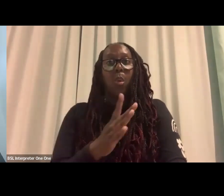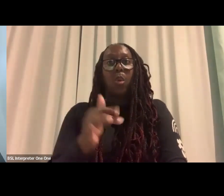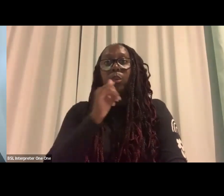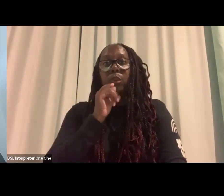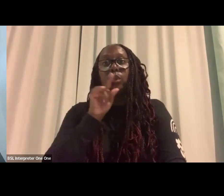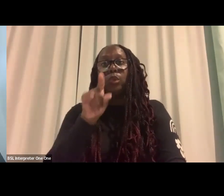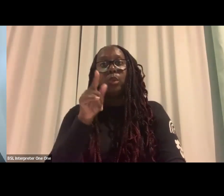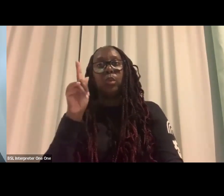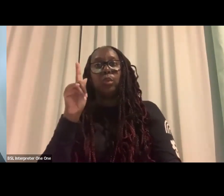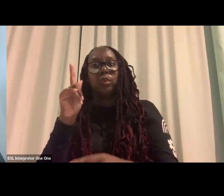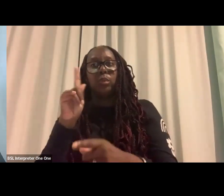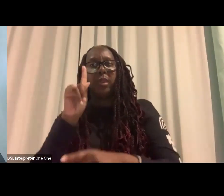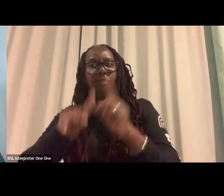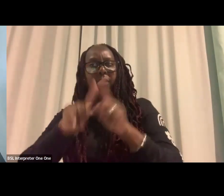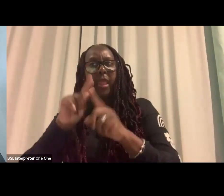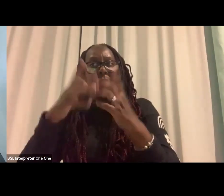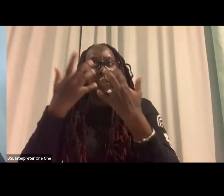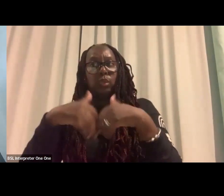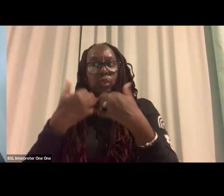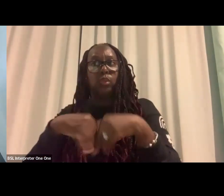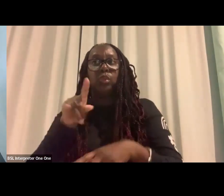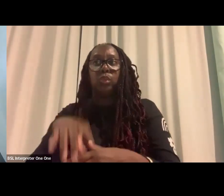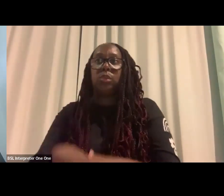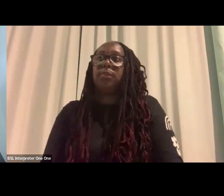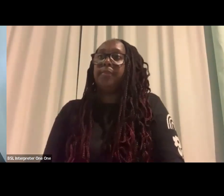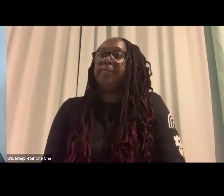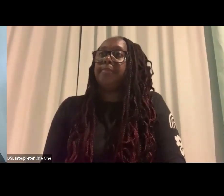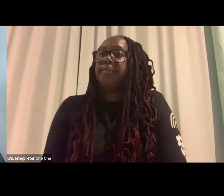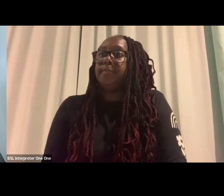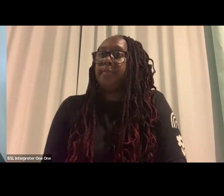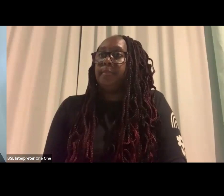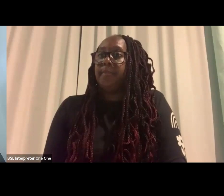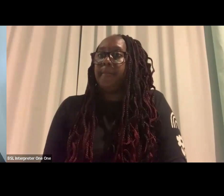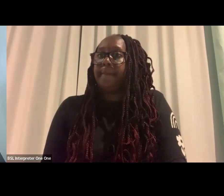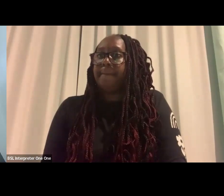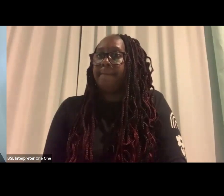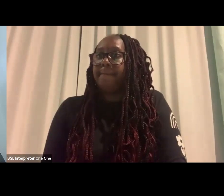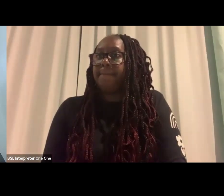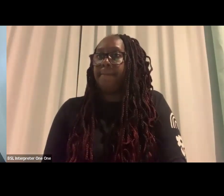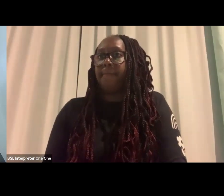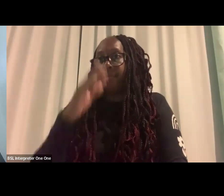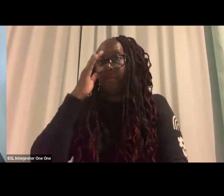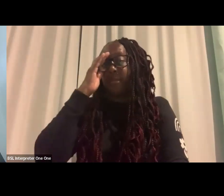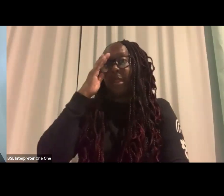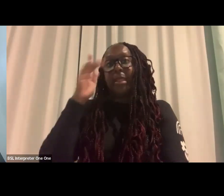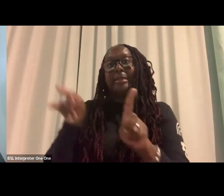policy screening tools. And the screening tool